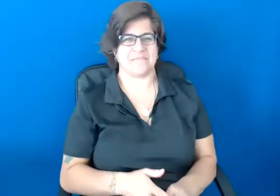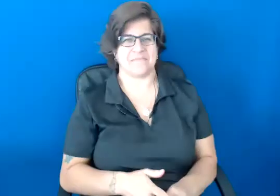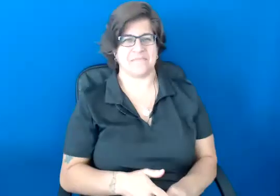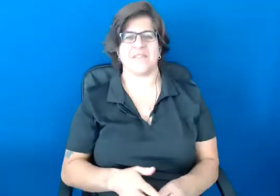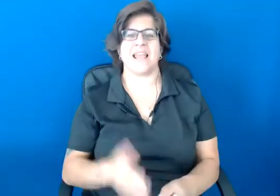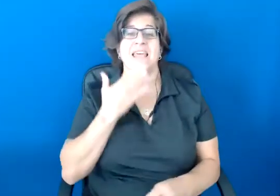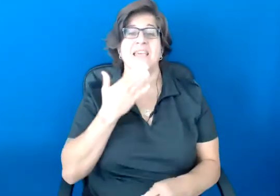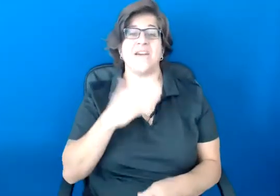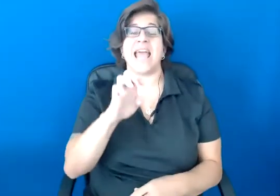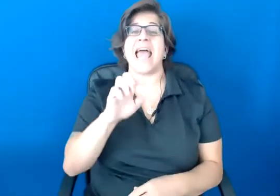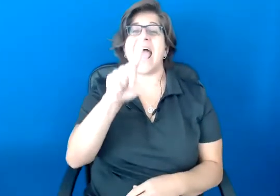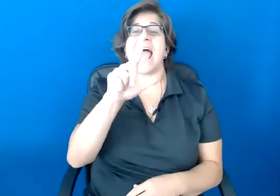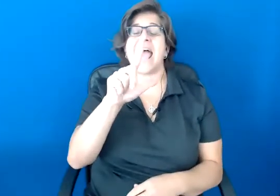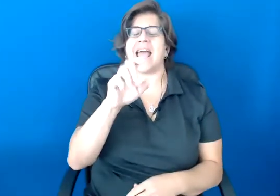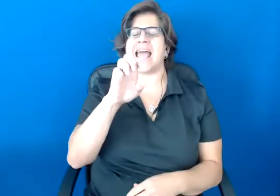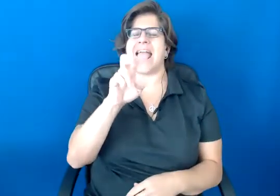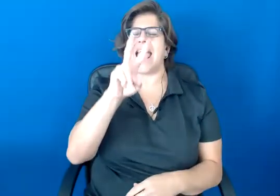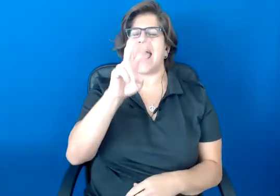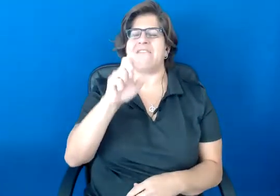Thank you, Katie. Evelyn.